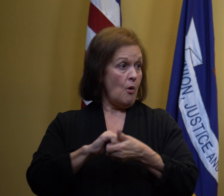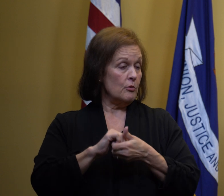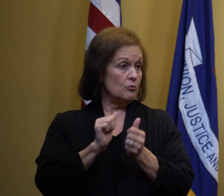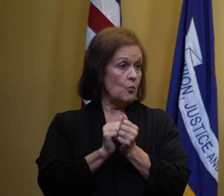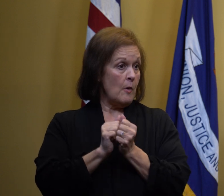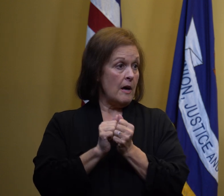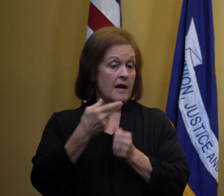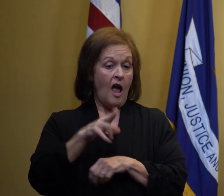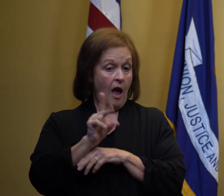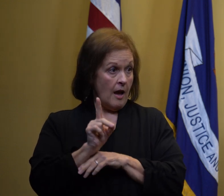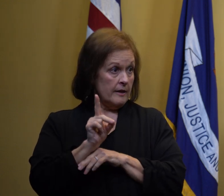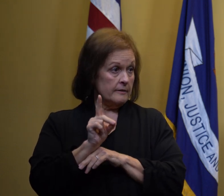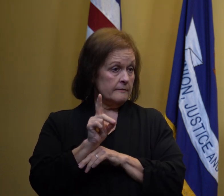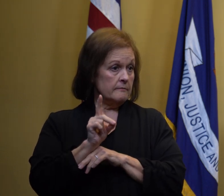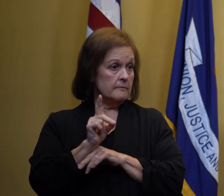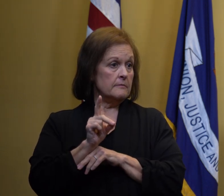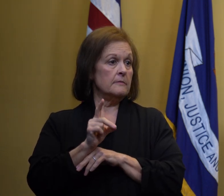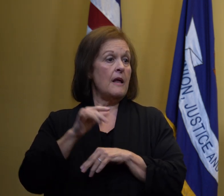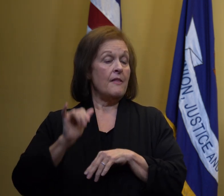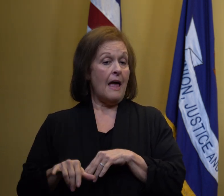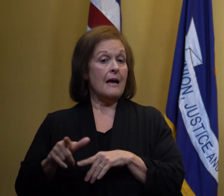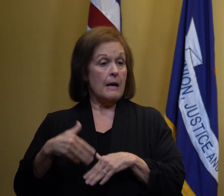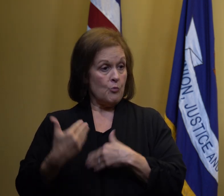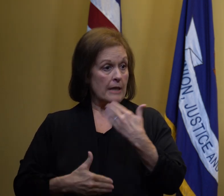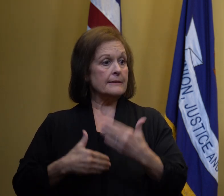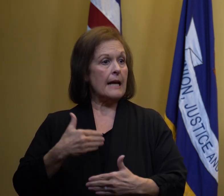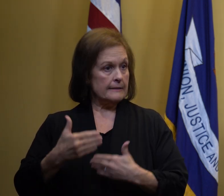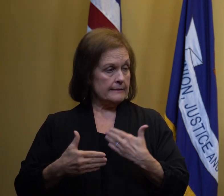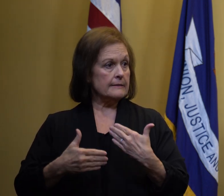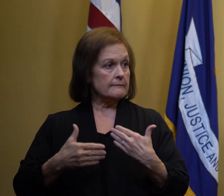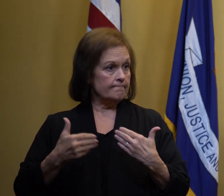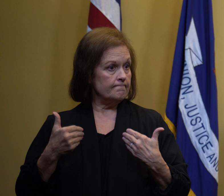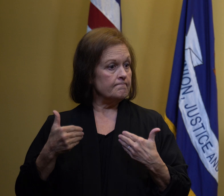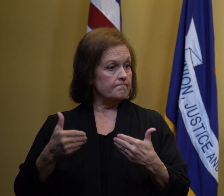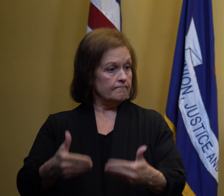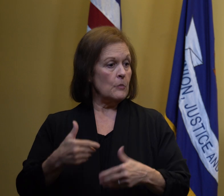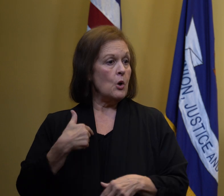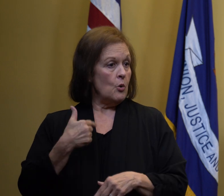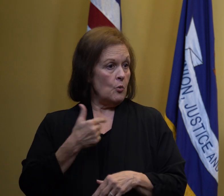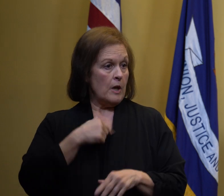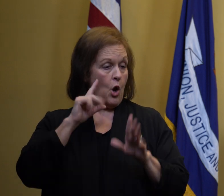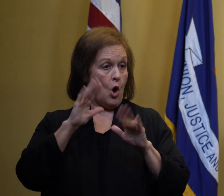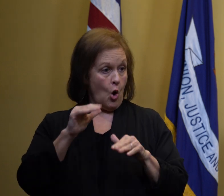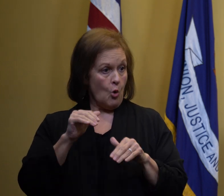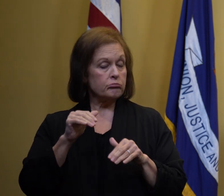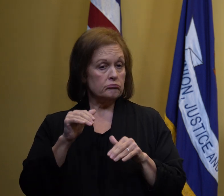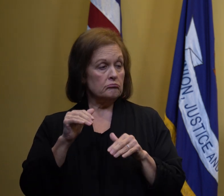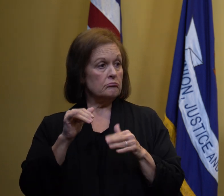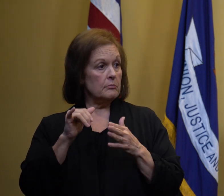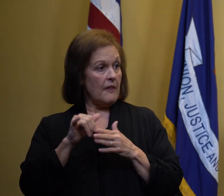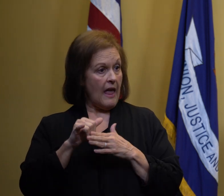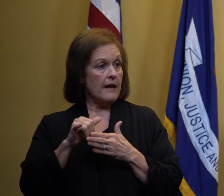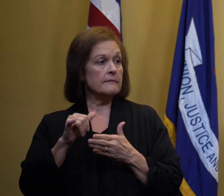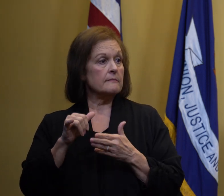with HUD, and so that process is moving along. And we hope to get to a point where